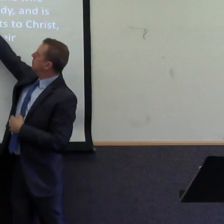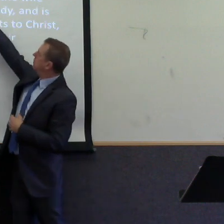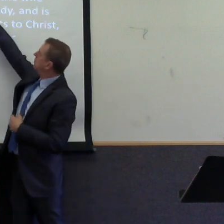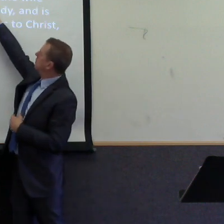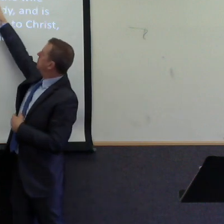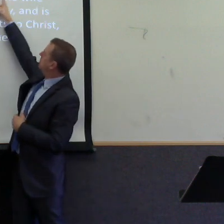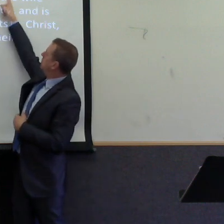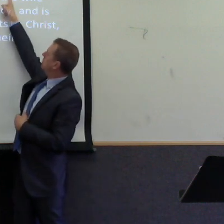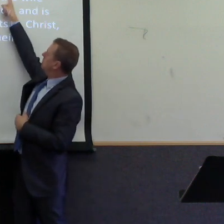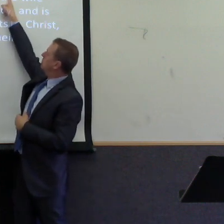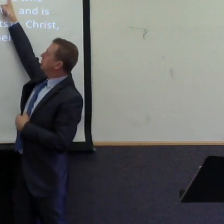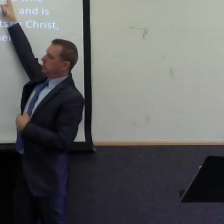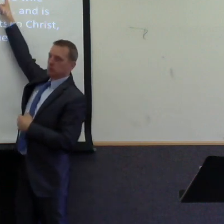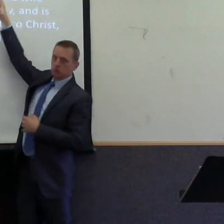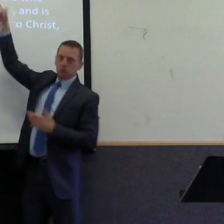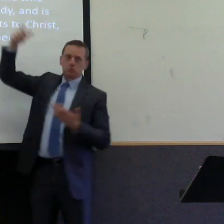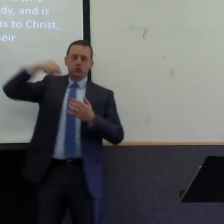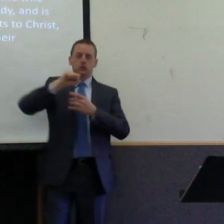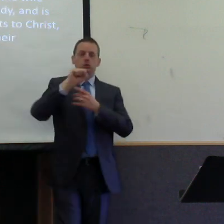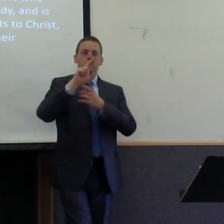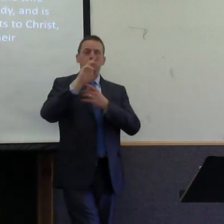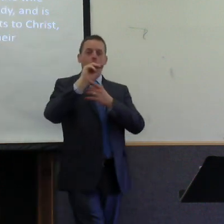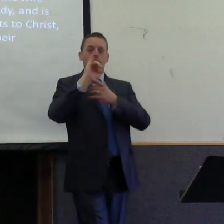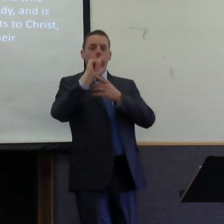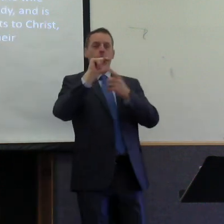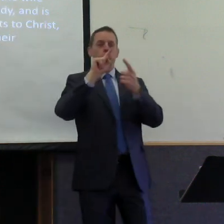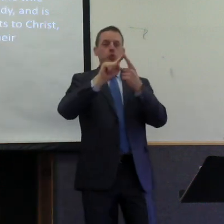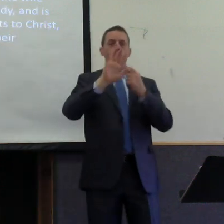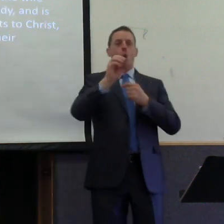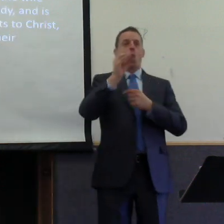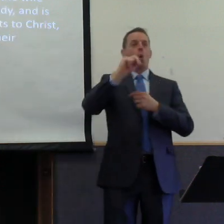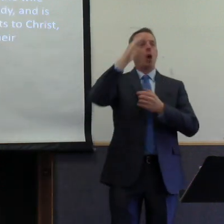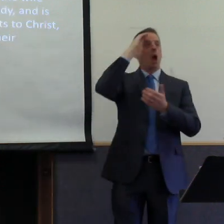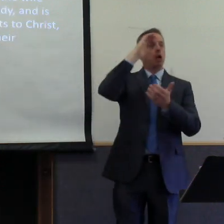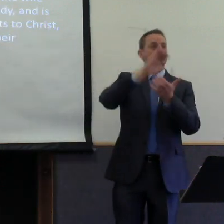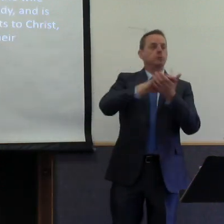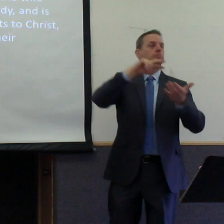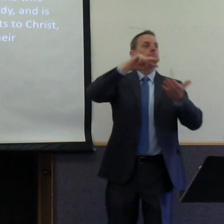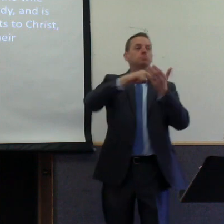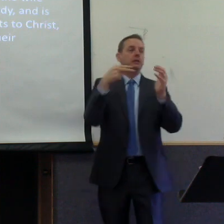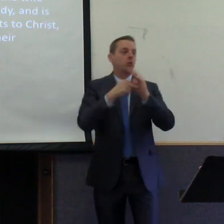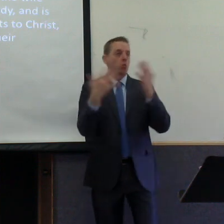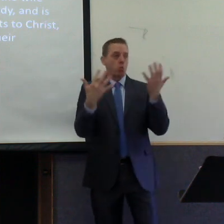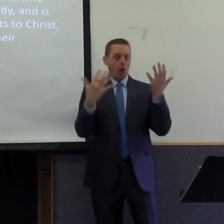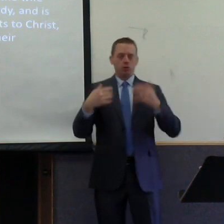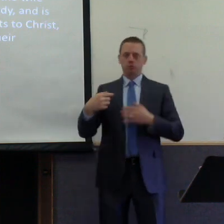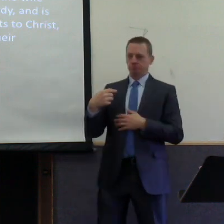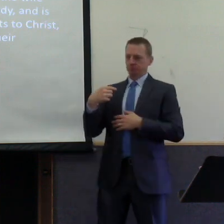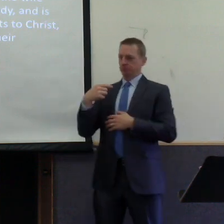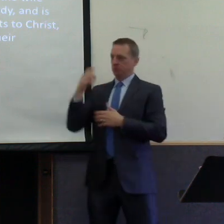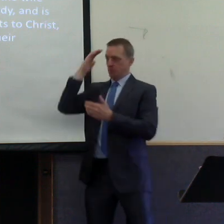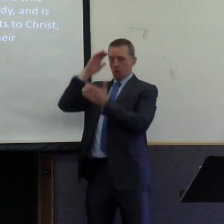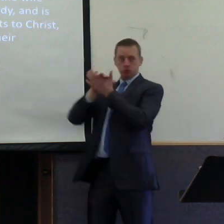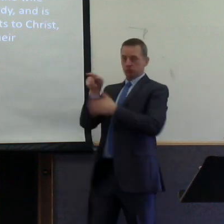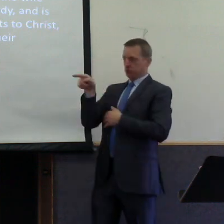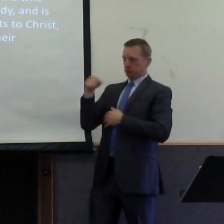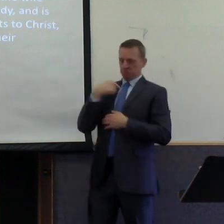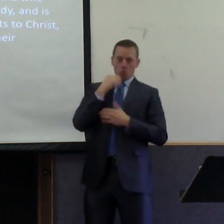So you see right here, submit to your own husband.